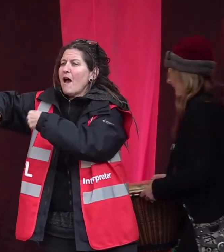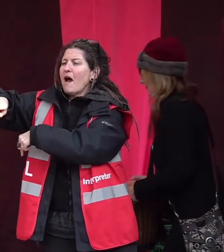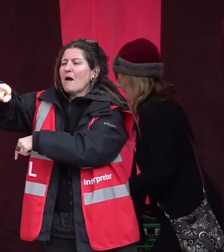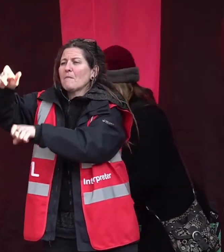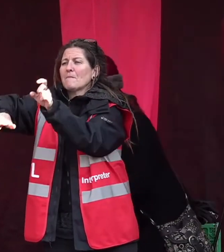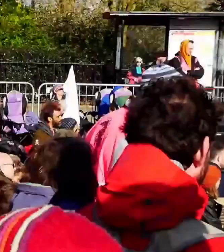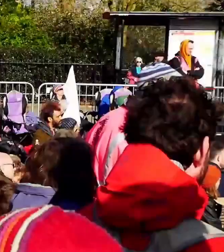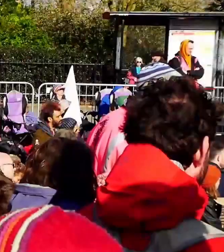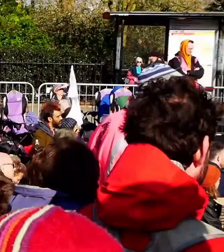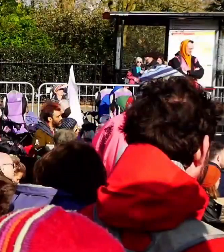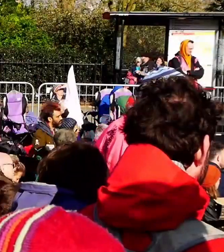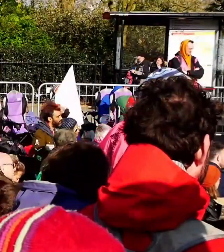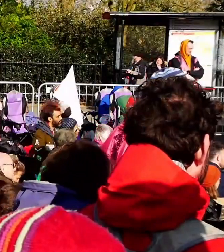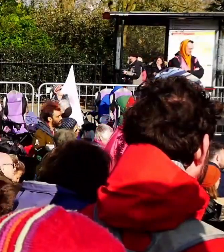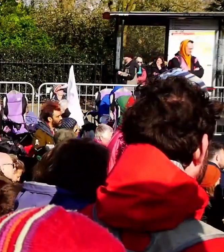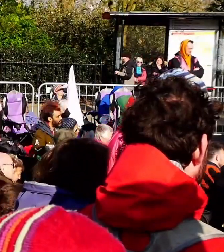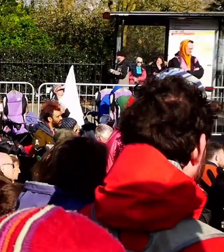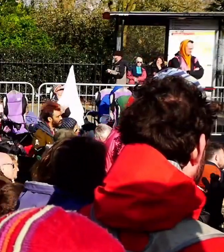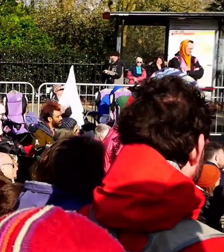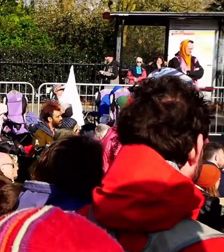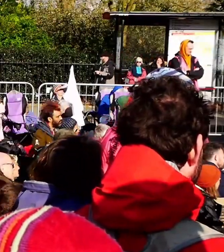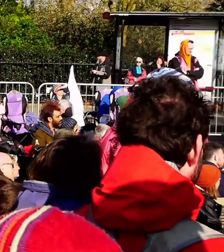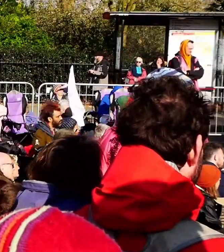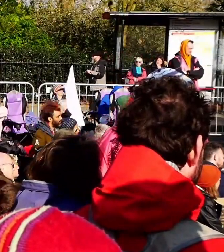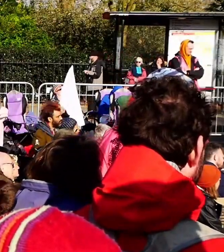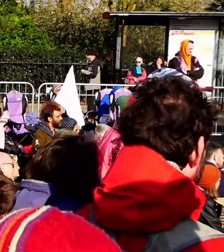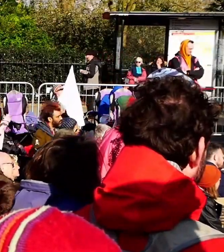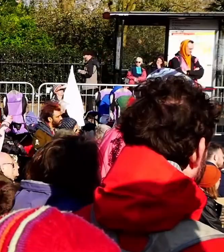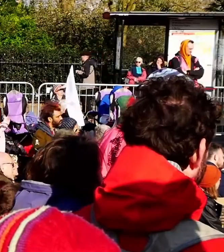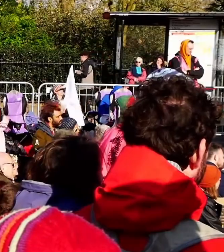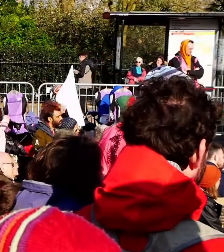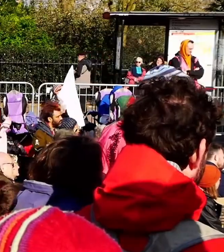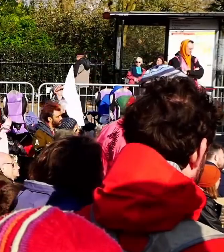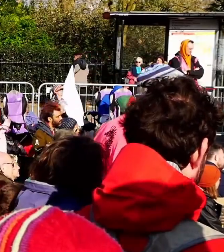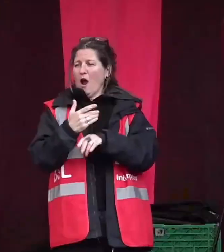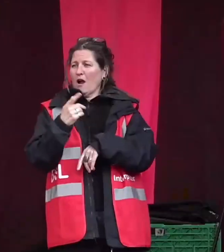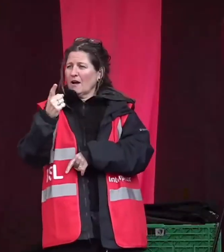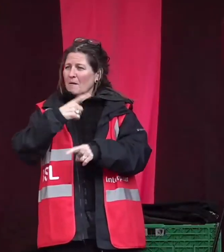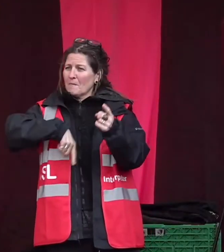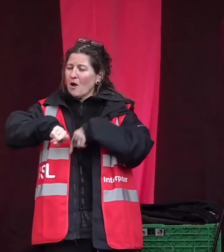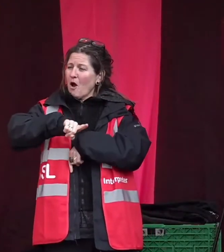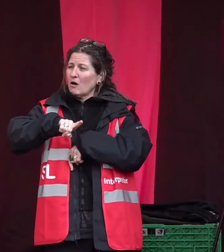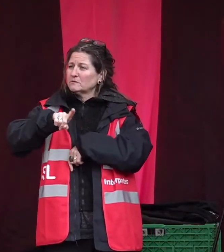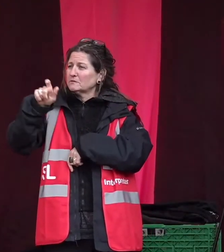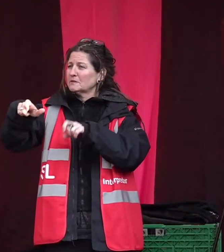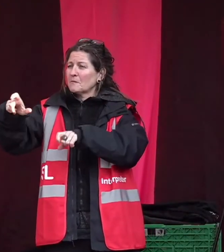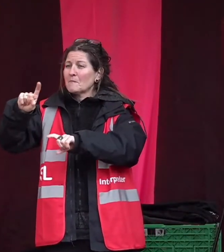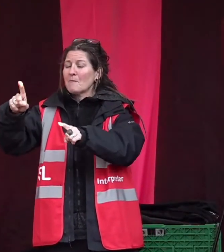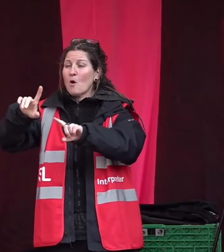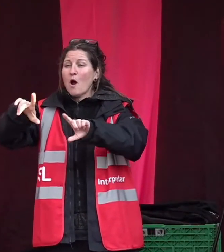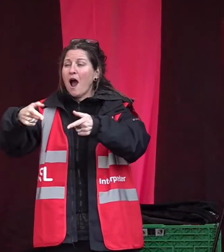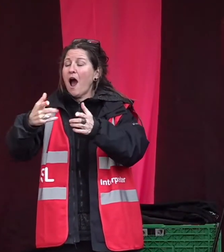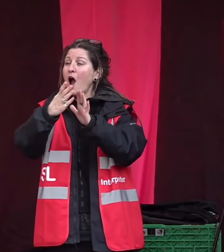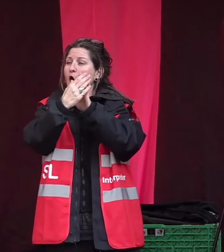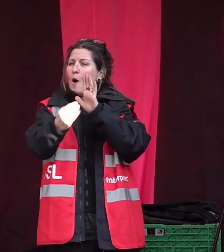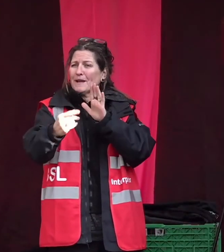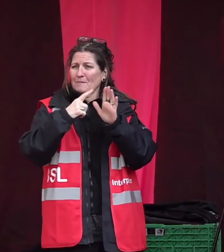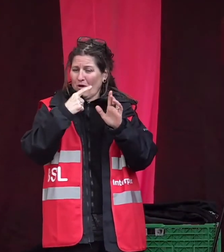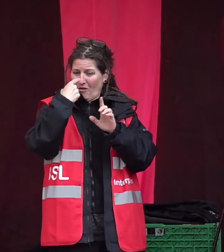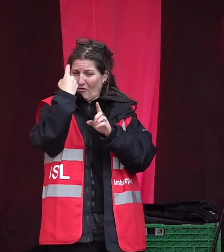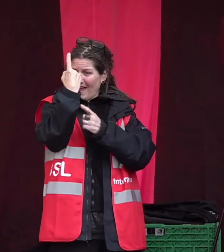And that won't work. Not because anyone will copy them, not because anyone can copy them, because they are